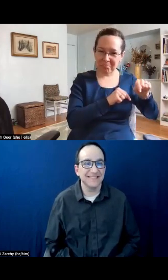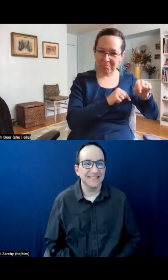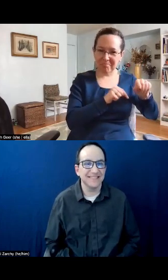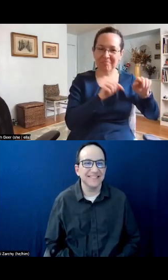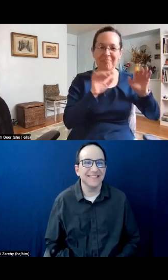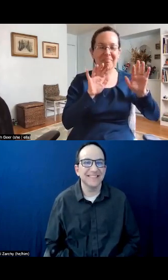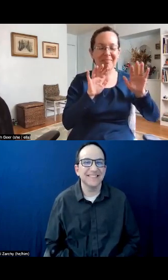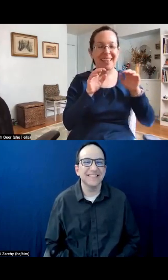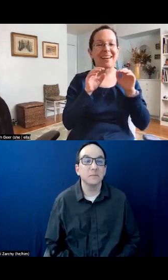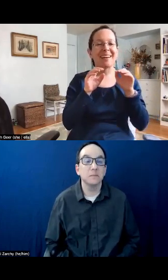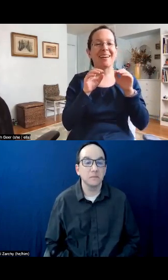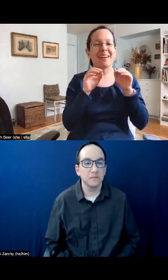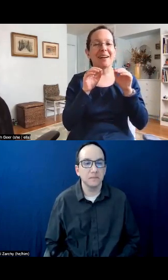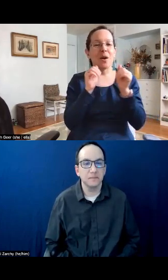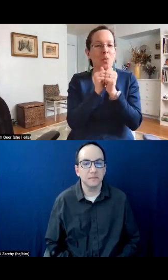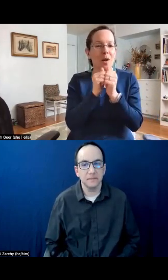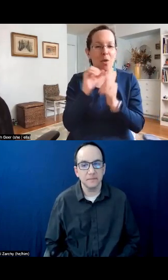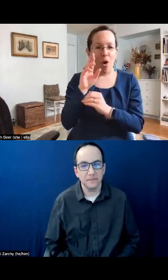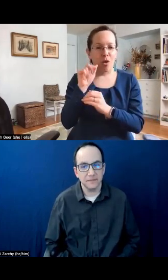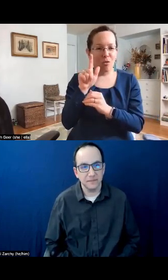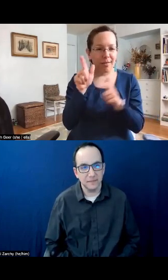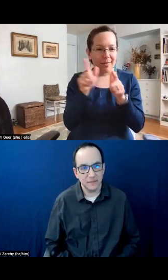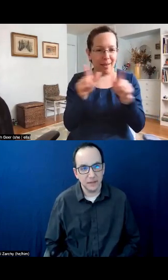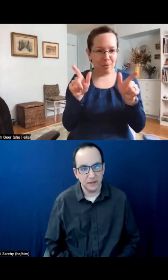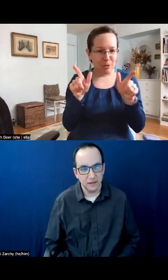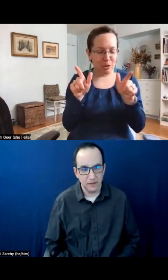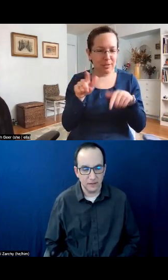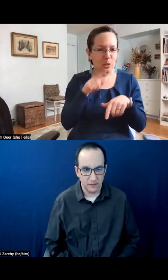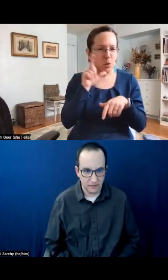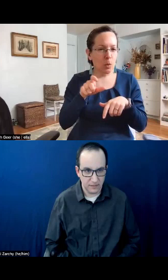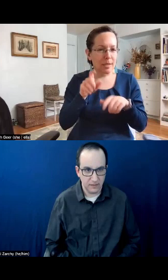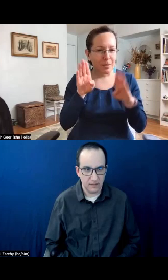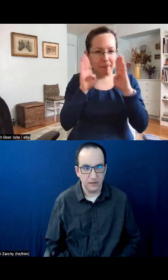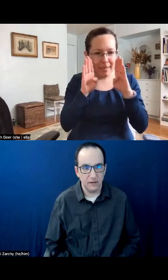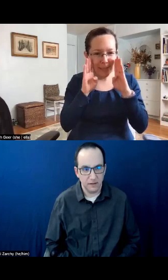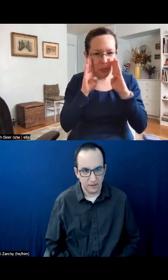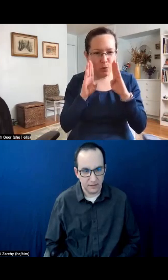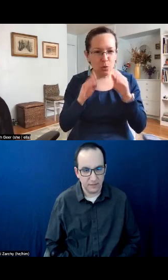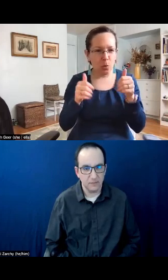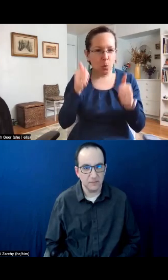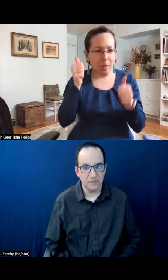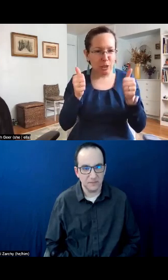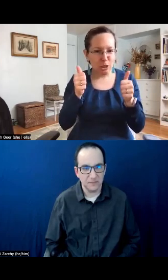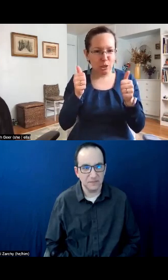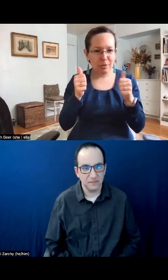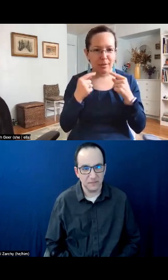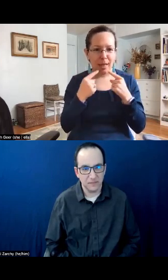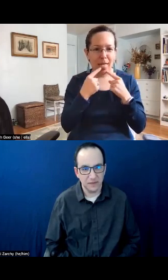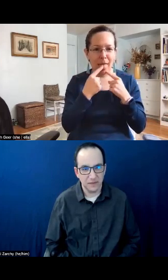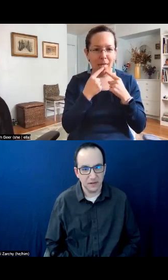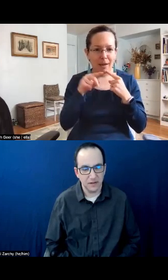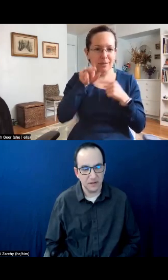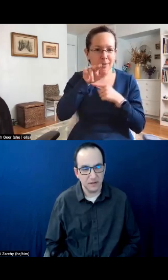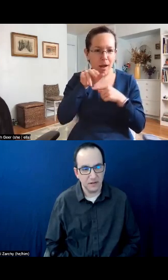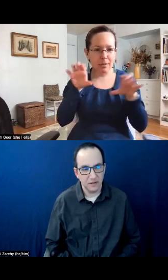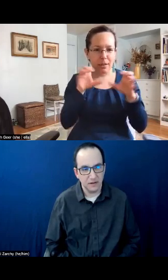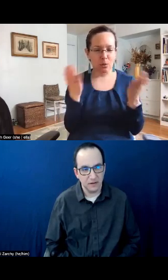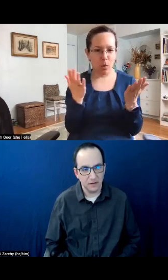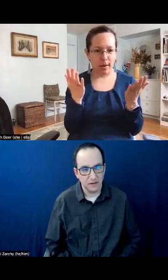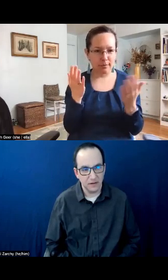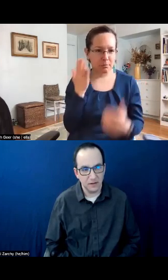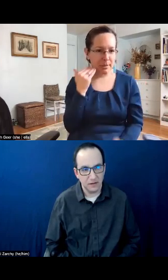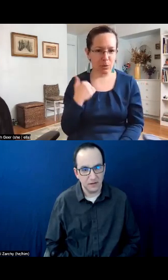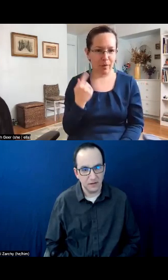Apologies. So allow me to take a few steps back. Now, with oral languages, you needn't pay